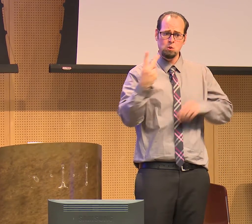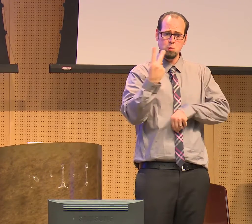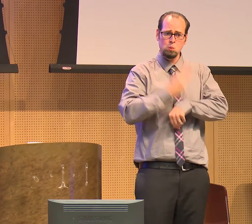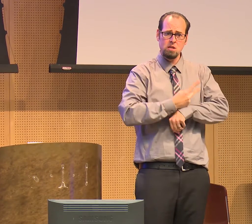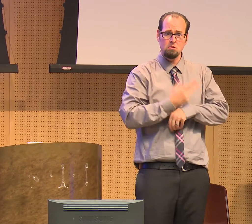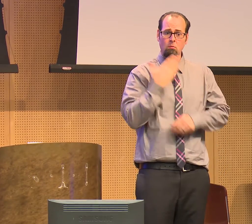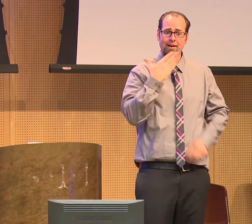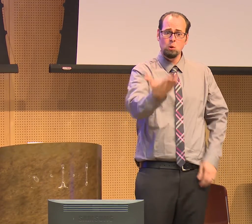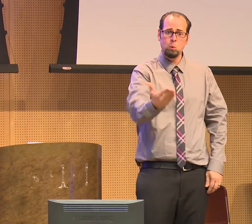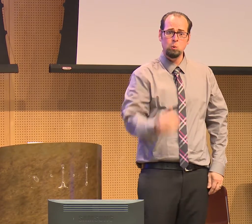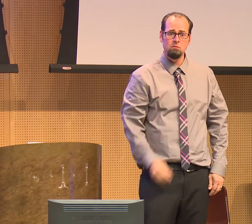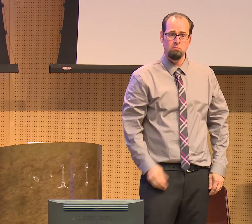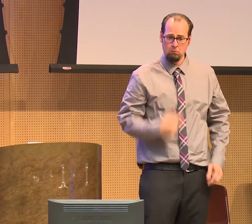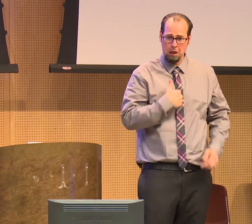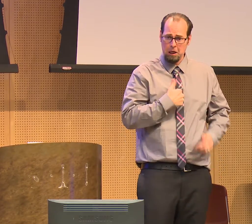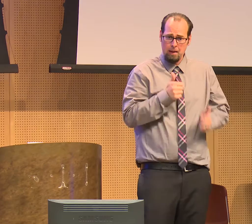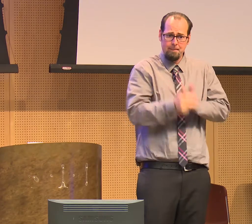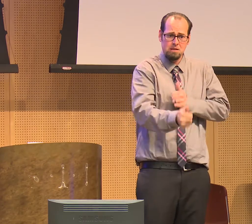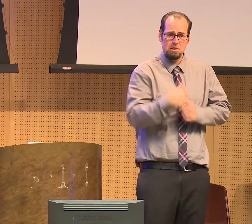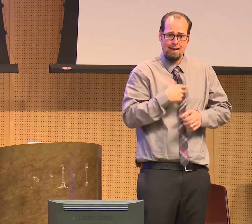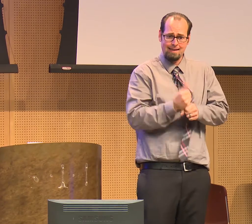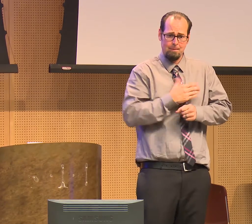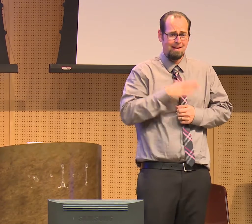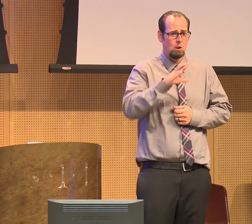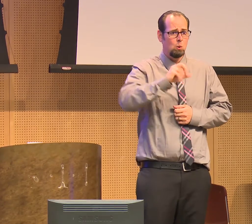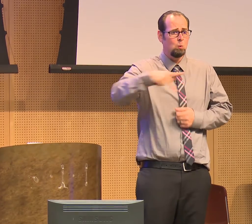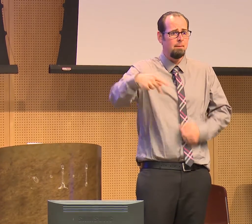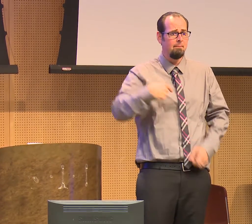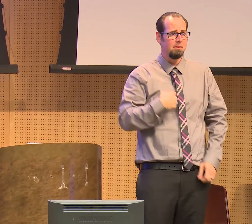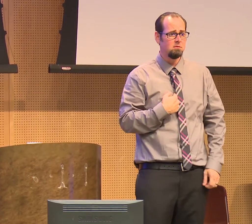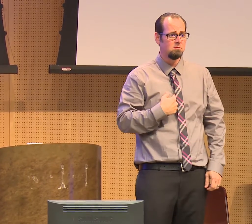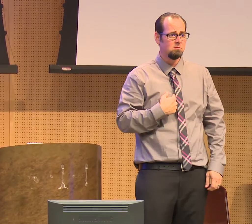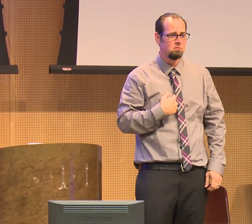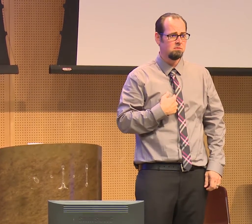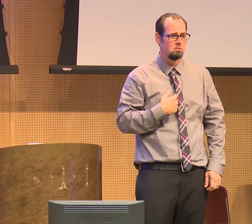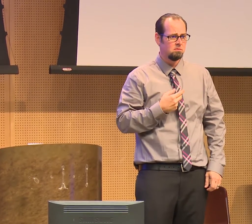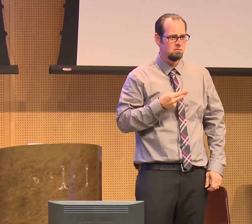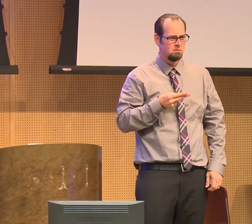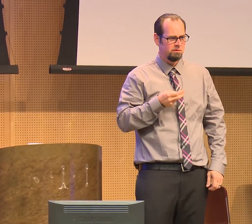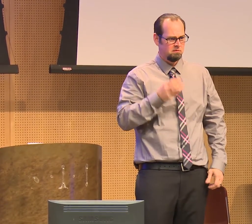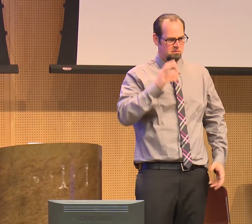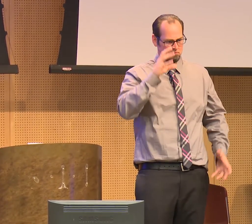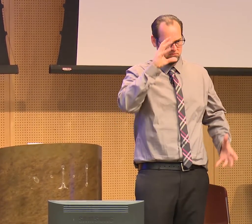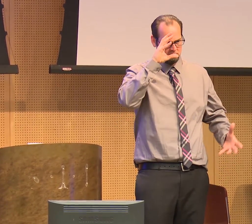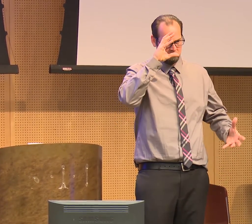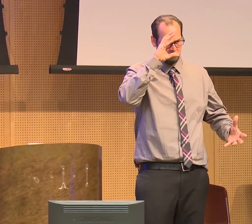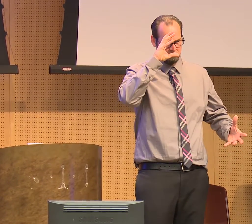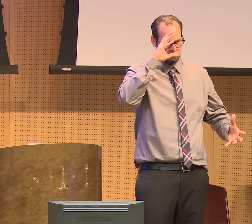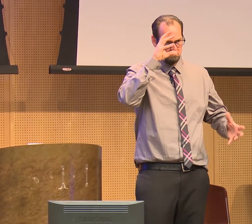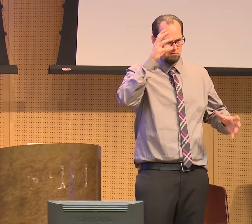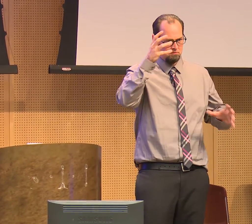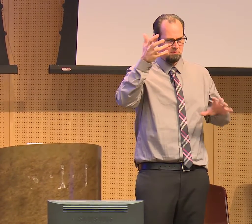experience? And I said, yes, I learned everything in the past 2 days thanks to you. And that confused